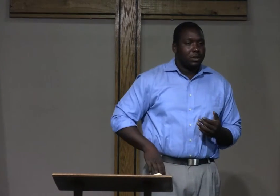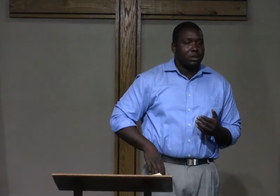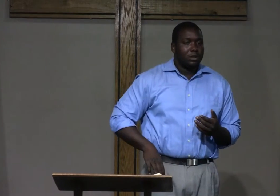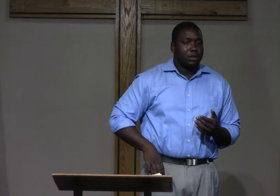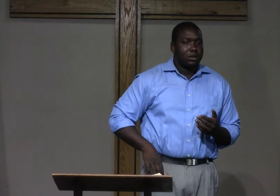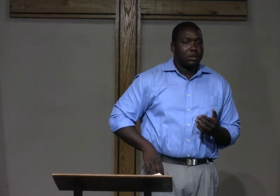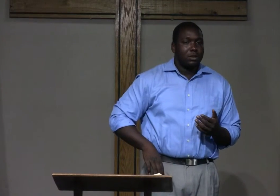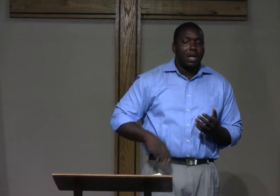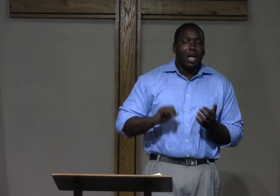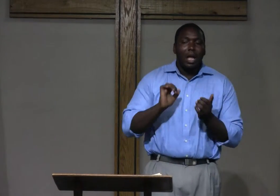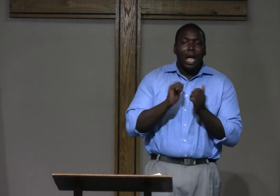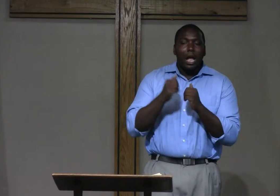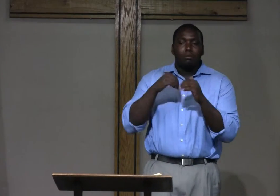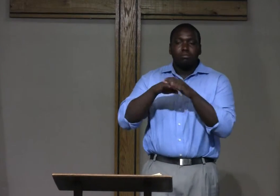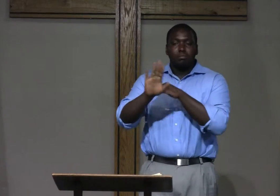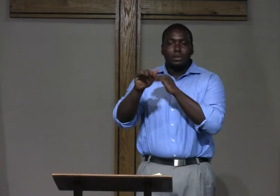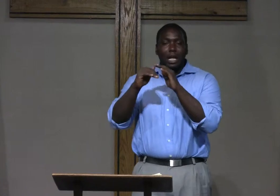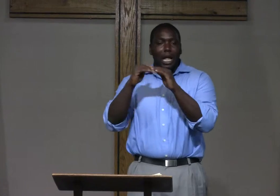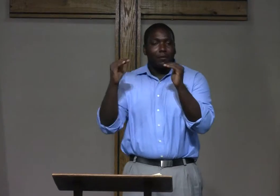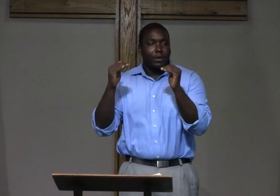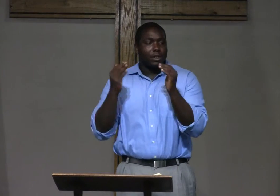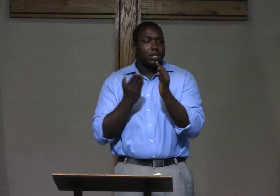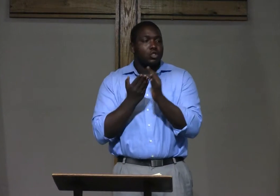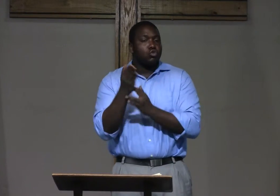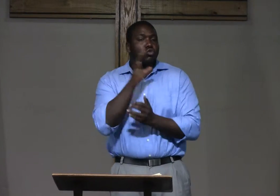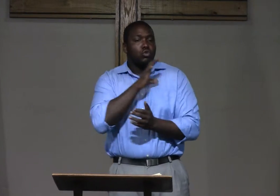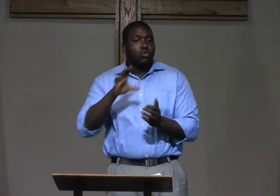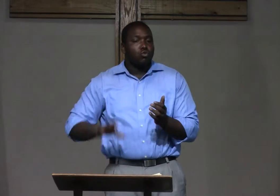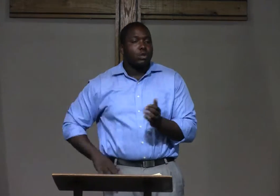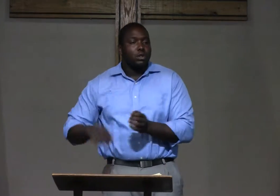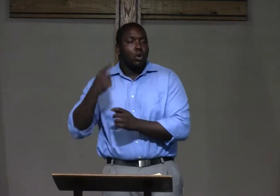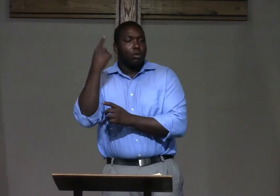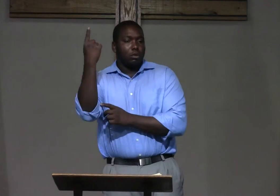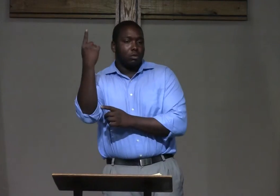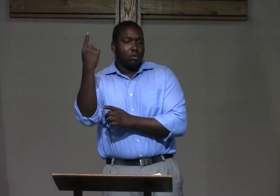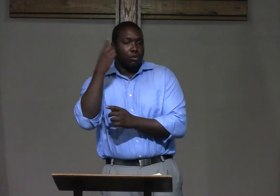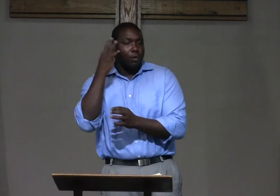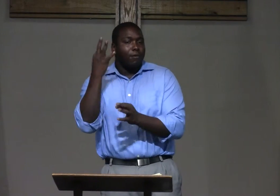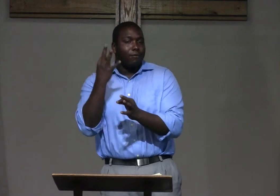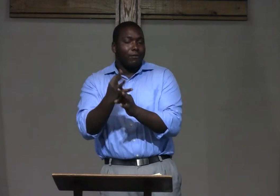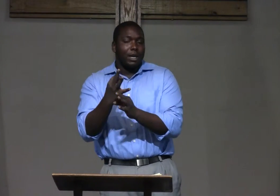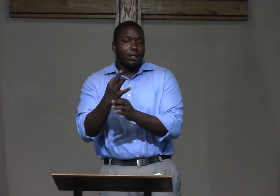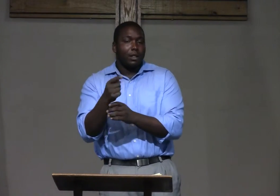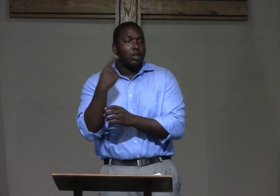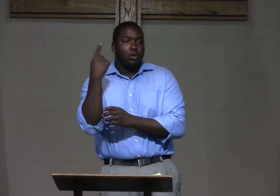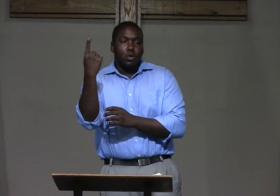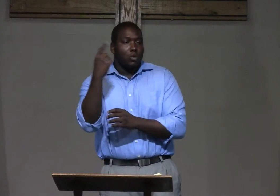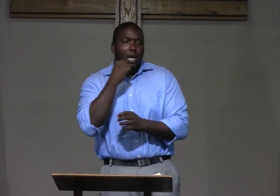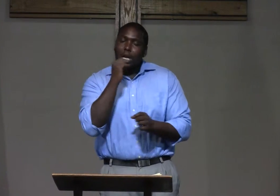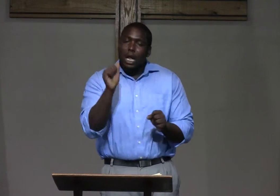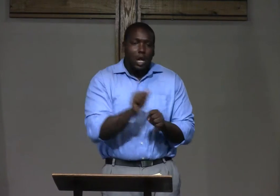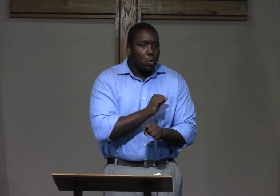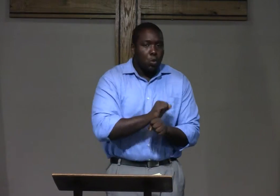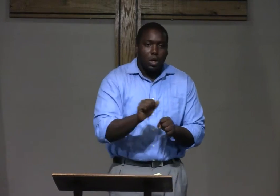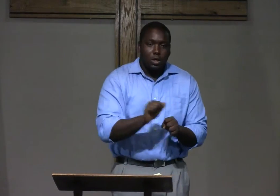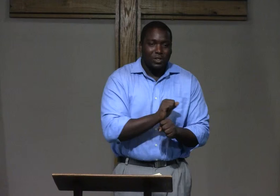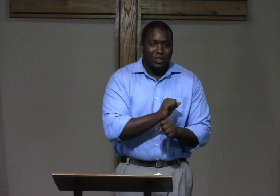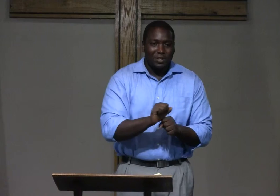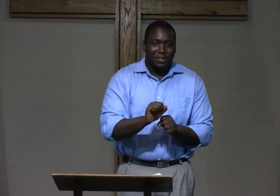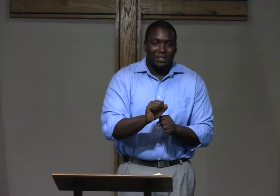We must accept Christ. There's only one way into heaven, and that's through faith in Jesus. Works